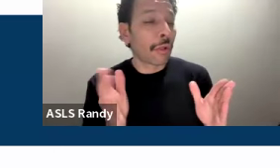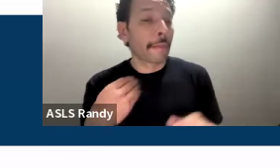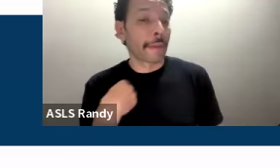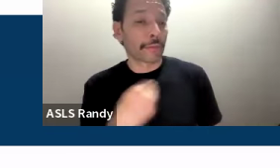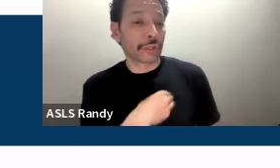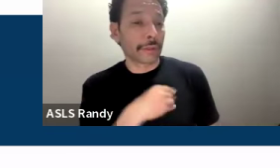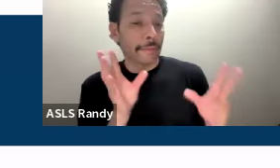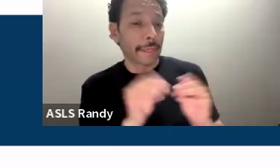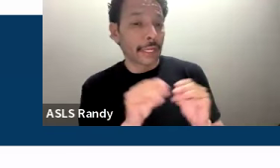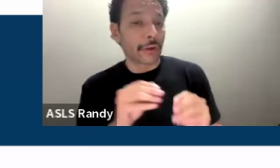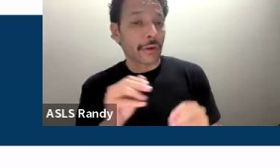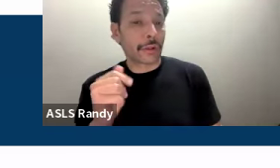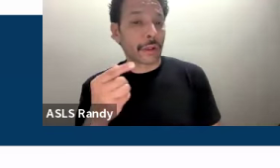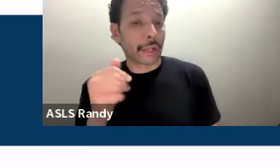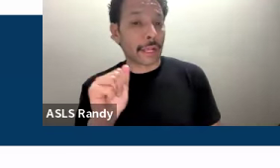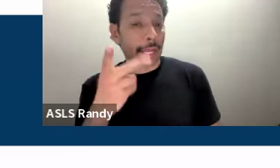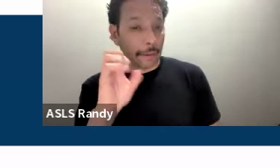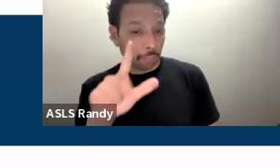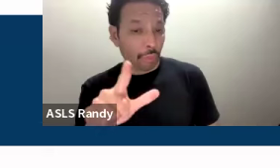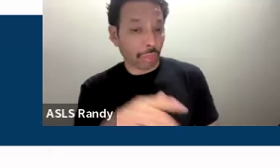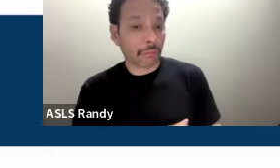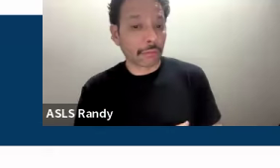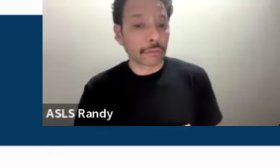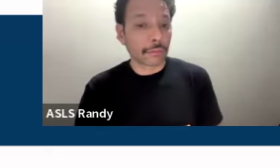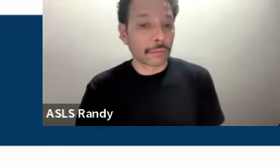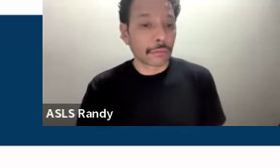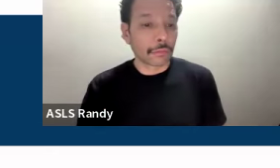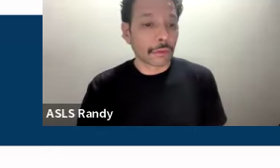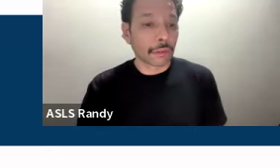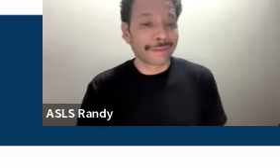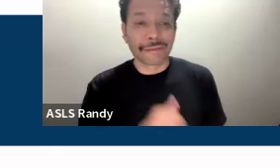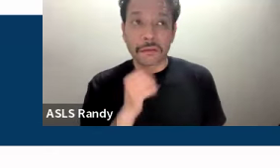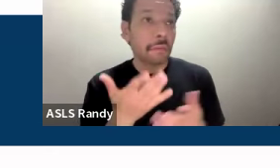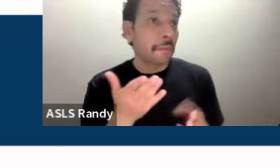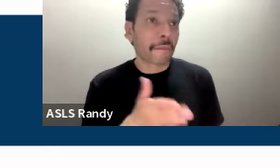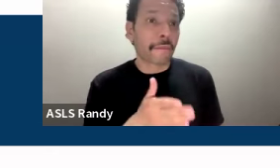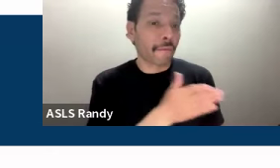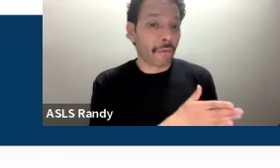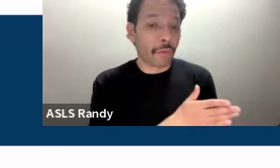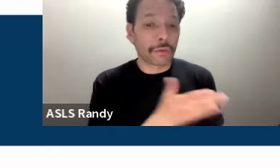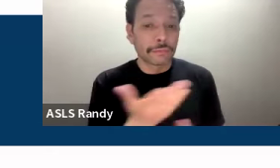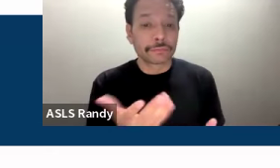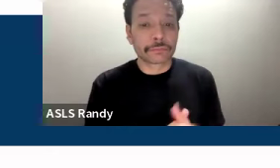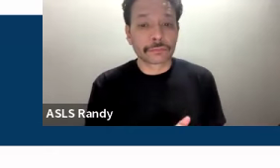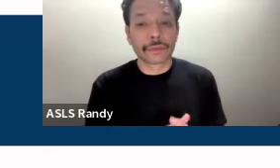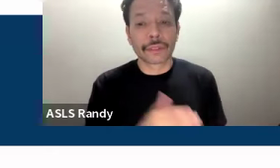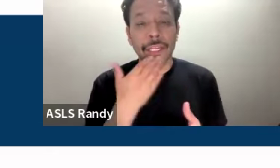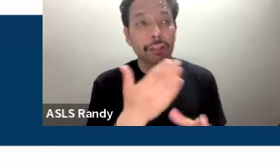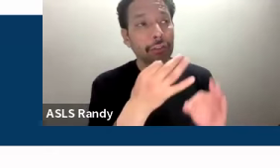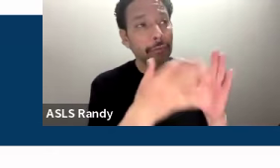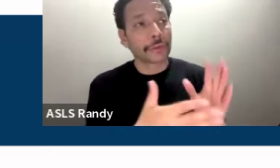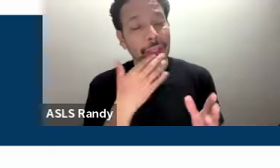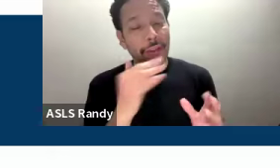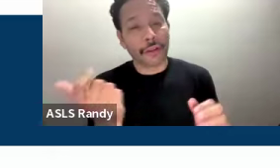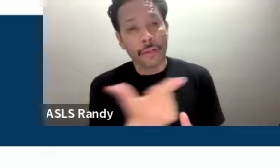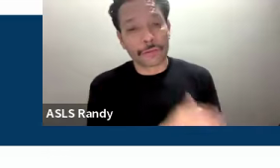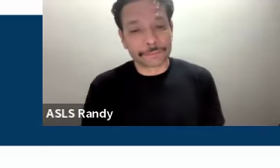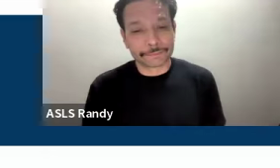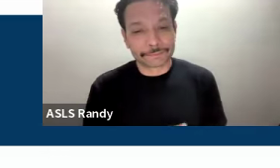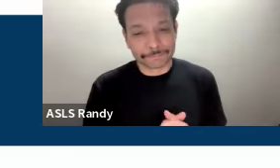meeting in April. If not before that, thank you. Thanks, interpreters. Thanks, everybody.